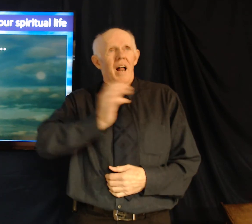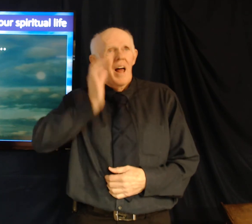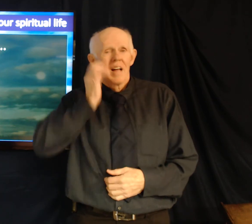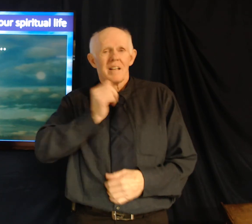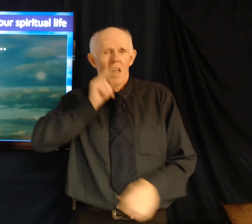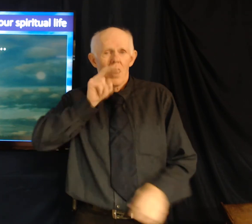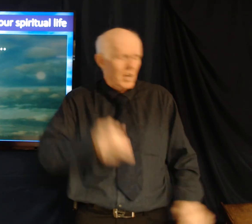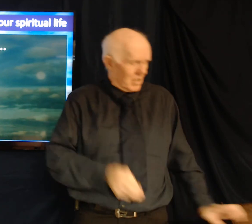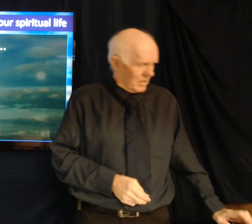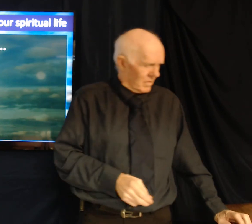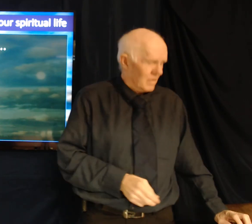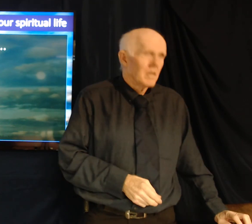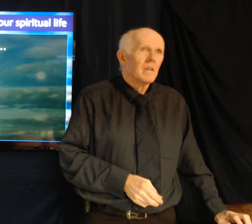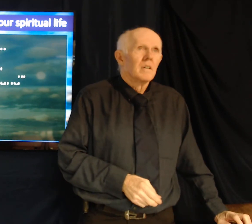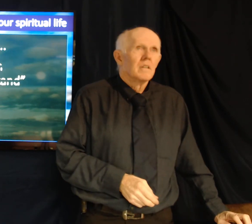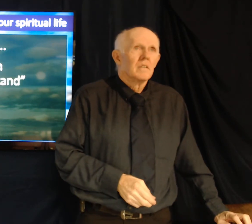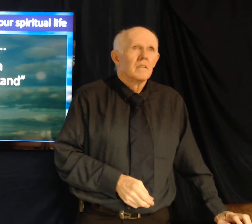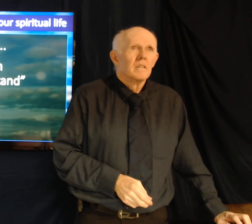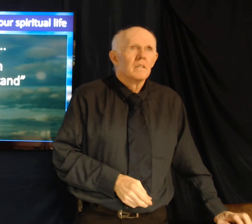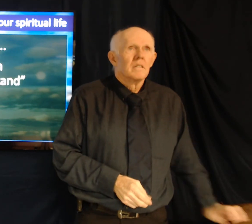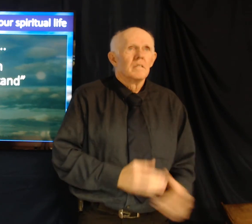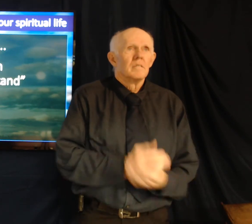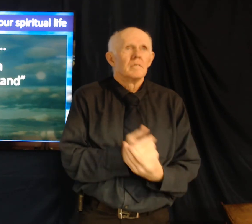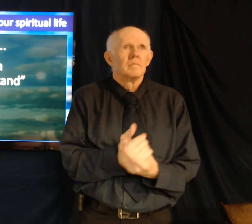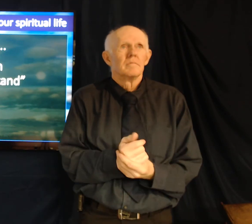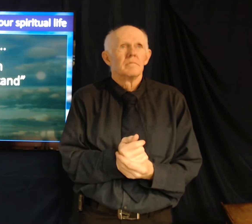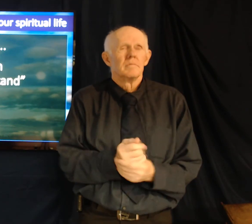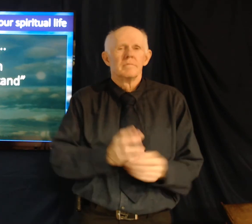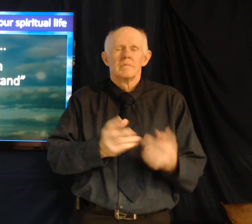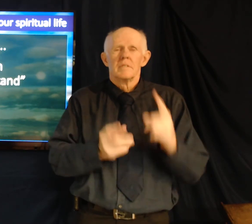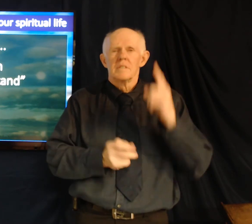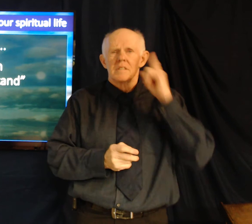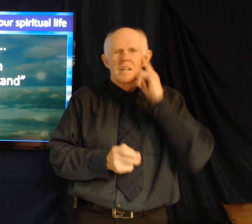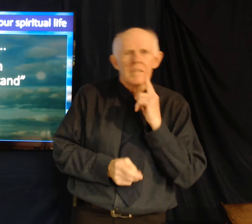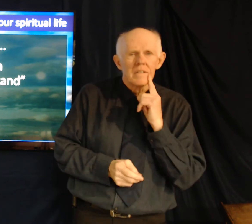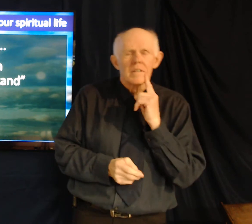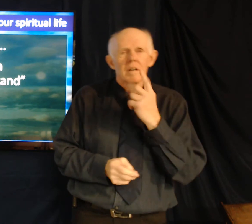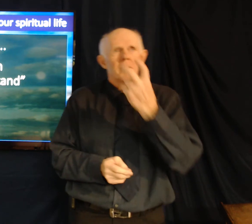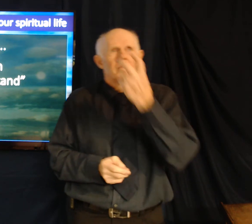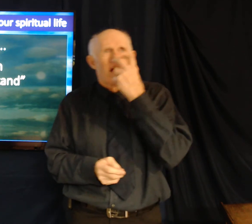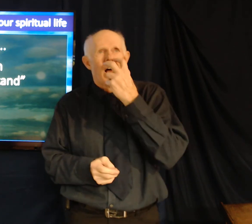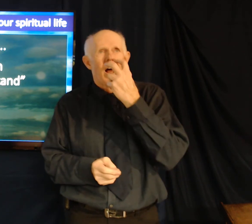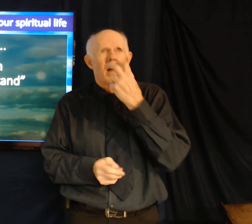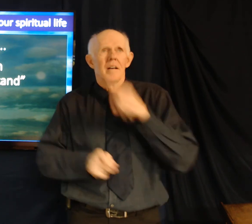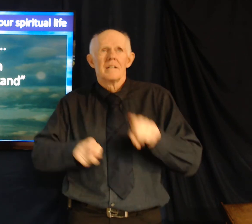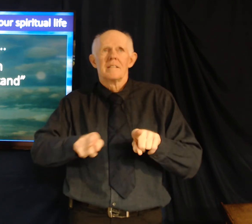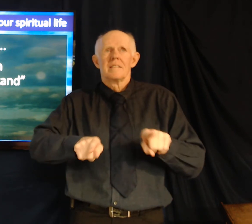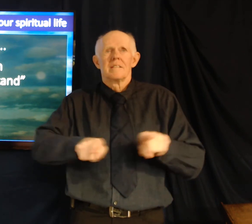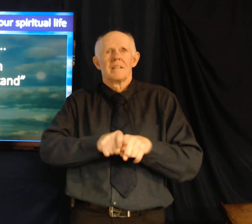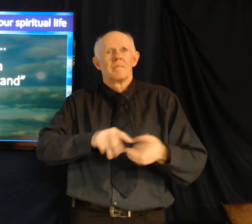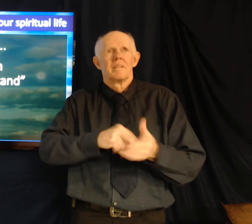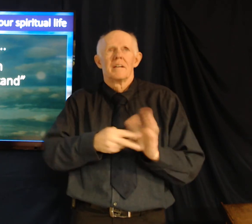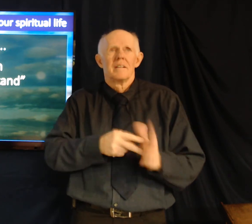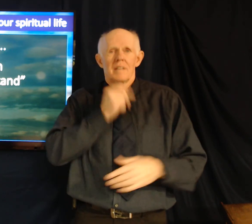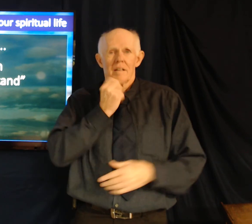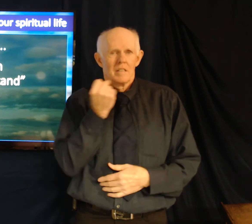don't listen and don't look both deaf and blind have